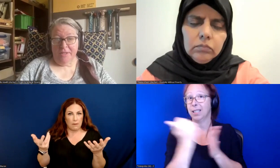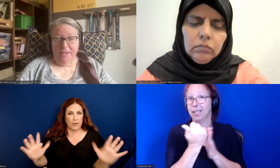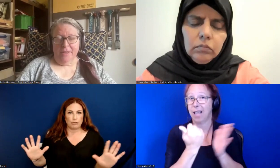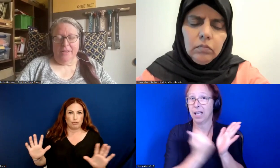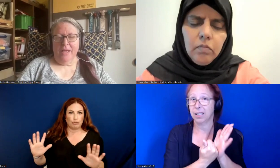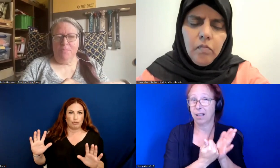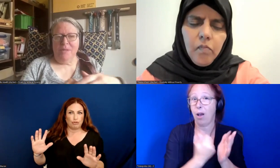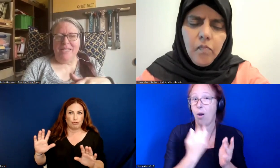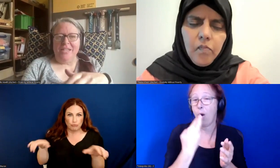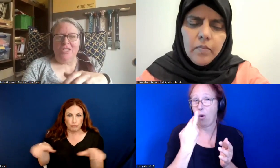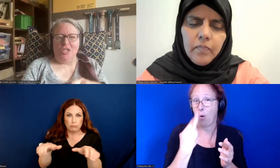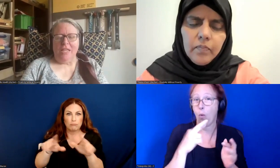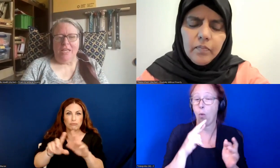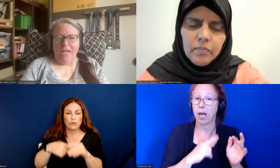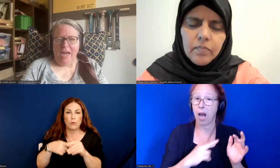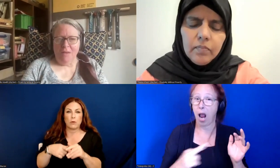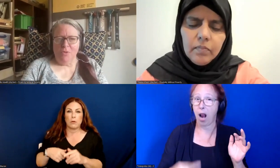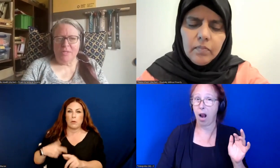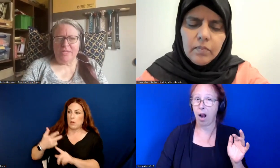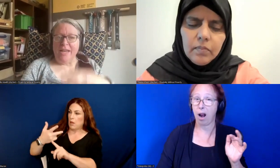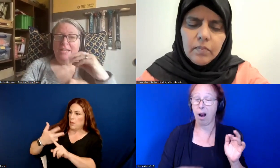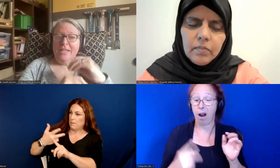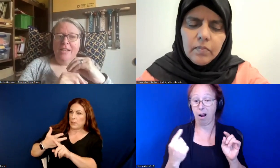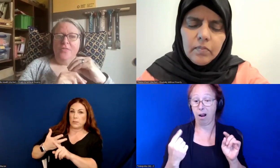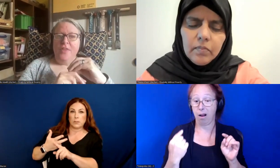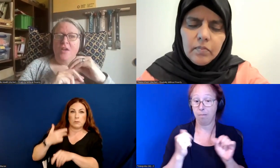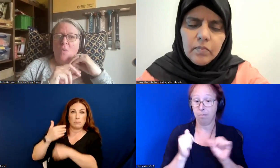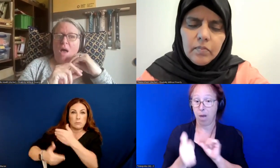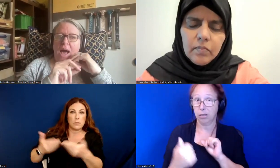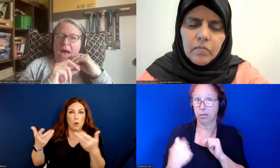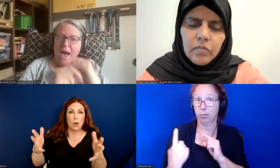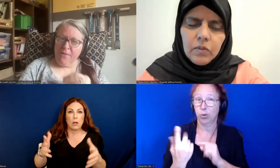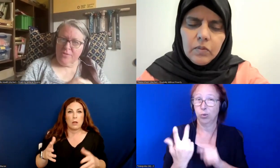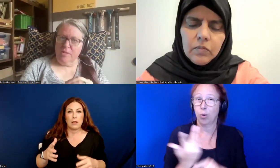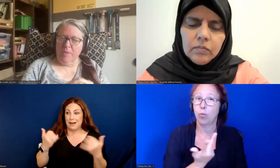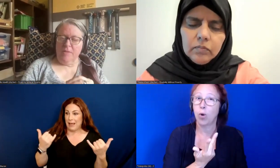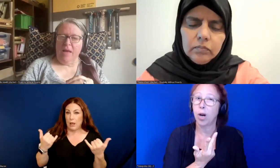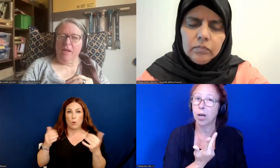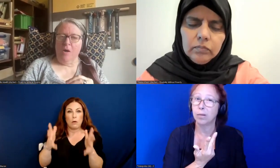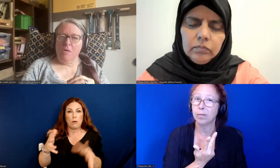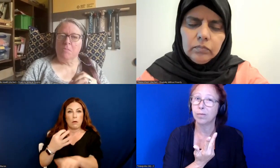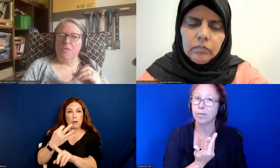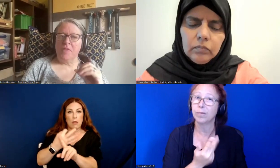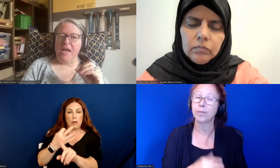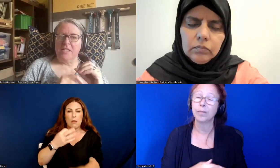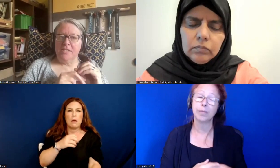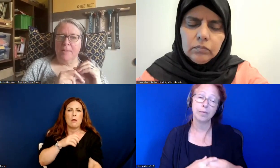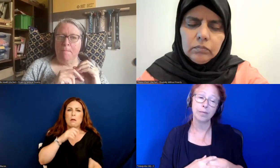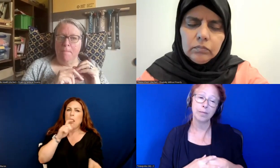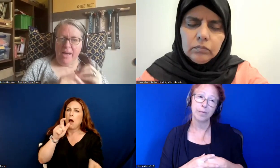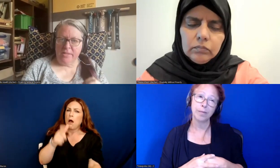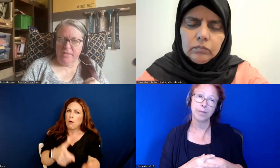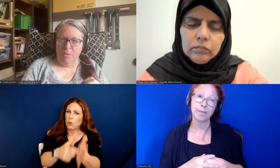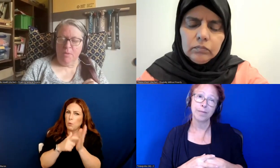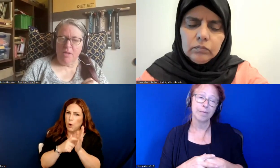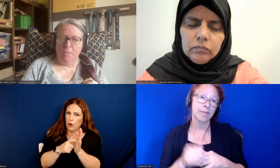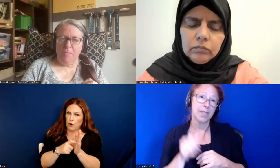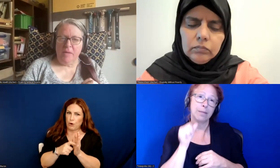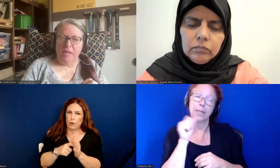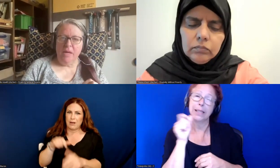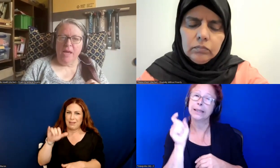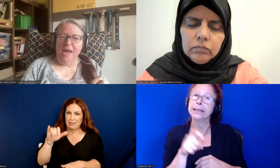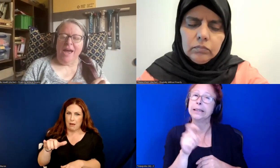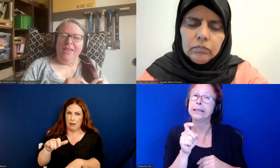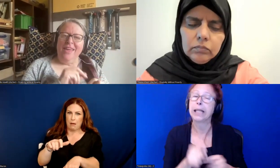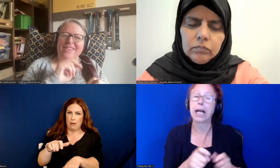there's only potentially 9 months. And they don't have to be that long, but that's the maximum it